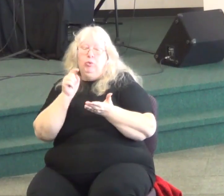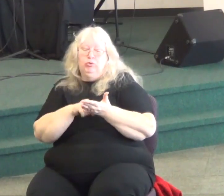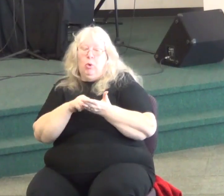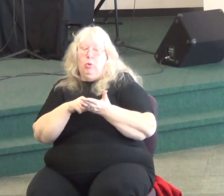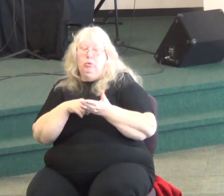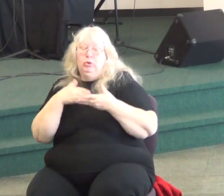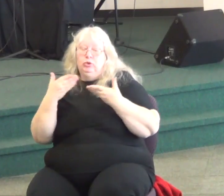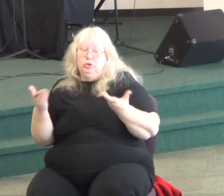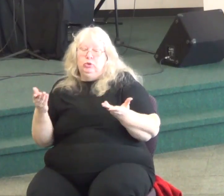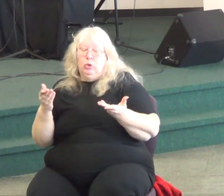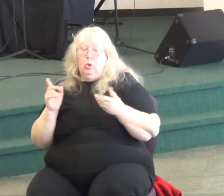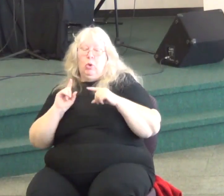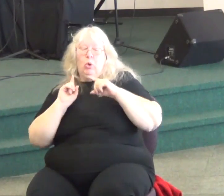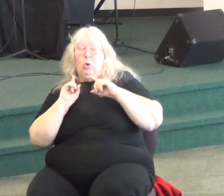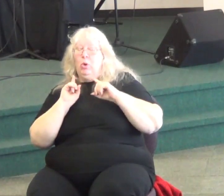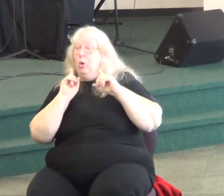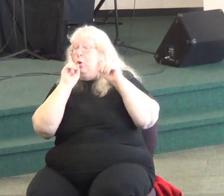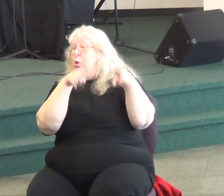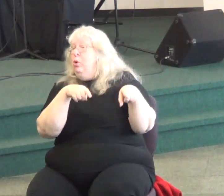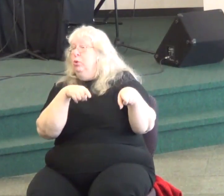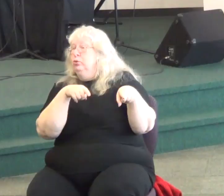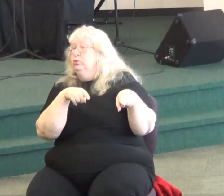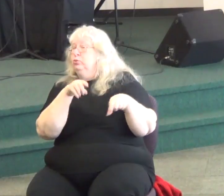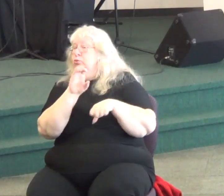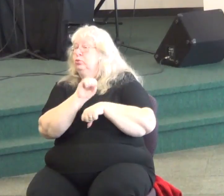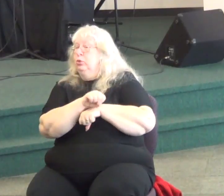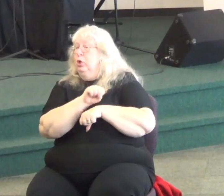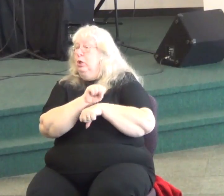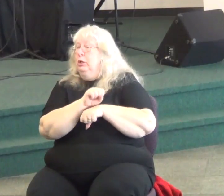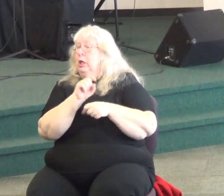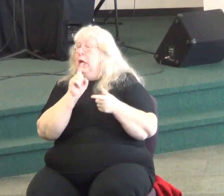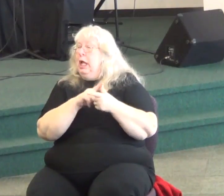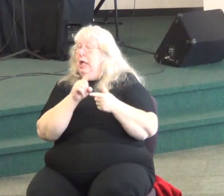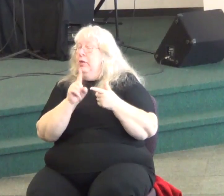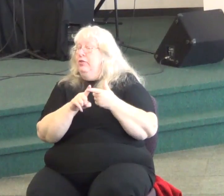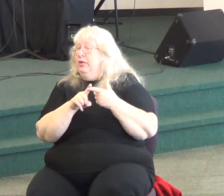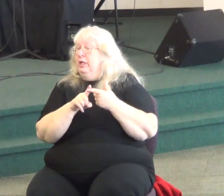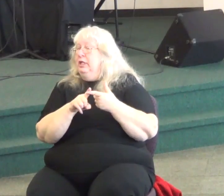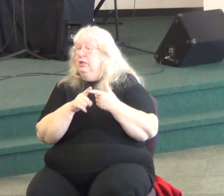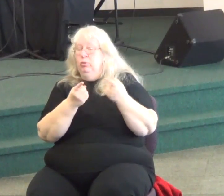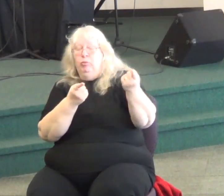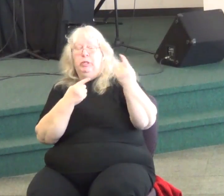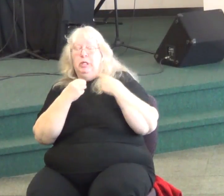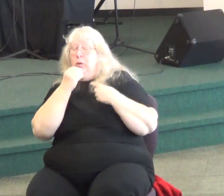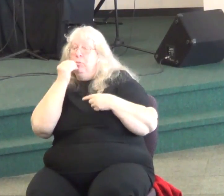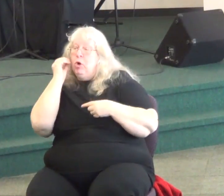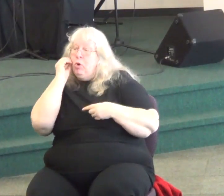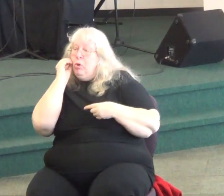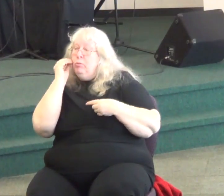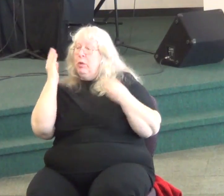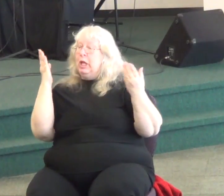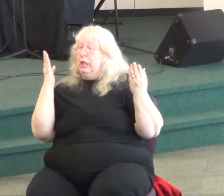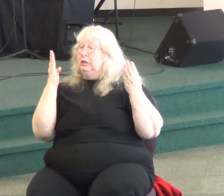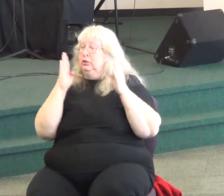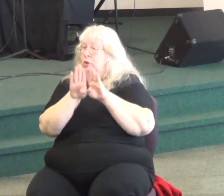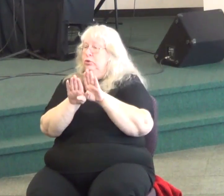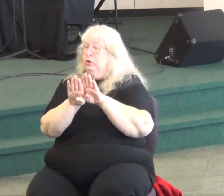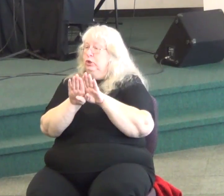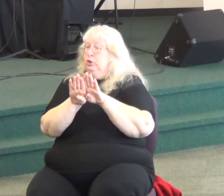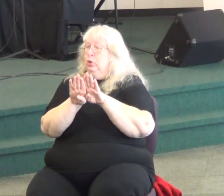and when I get home, I click my garage door, and it opens, and I drive in and shut it, and I don't